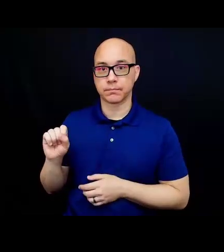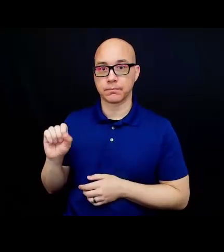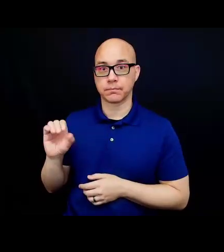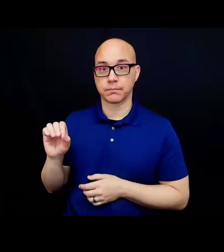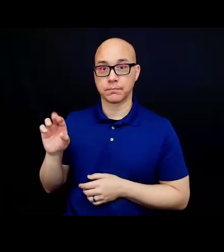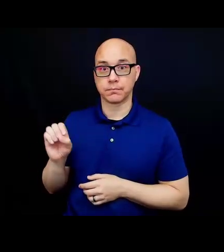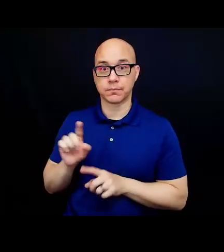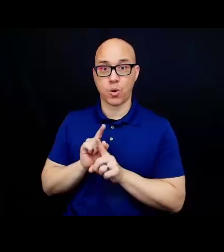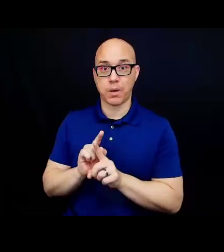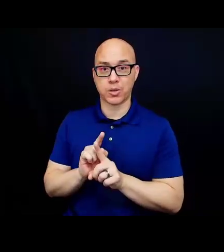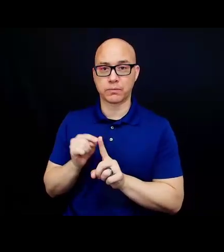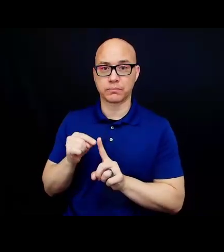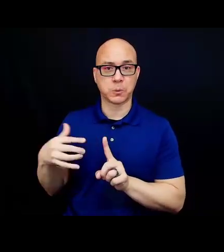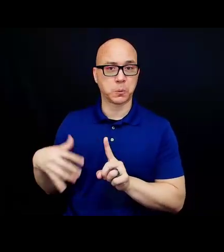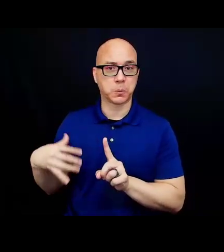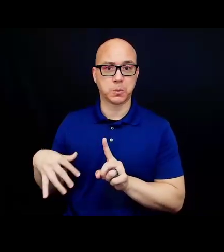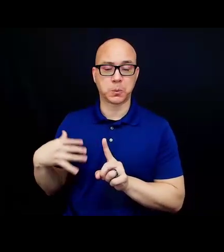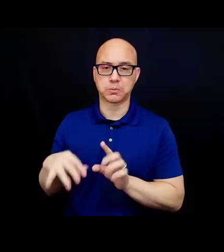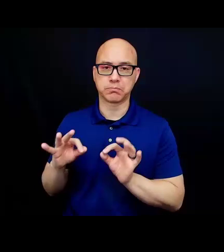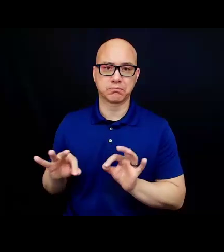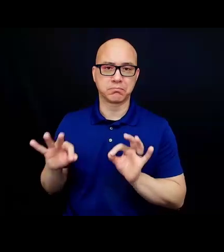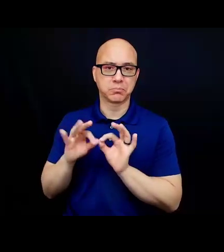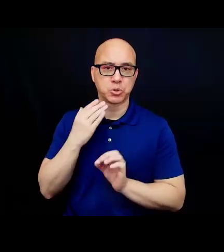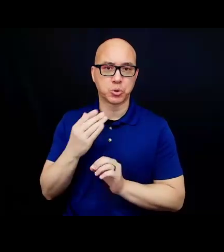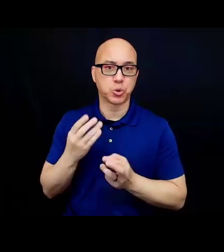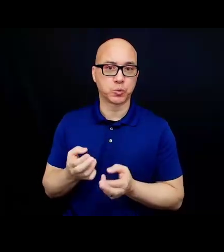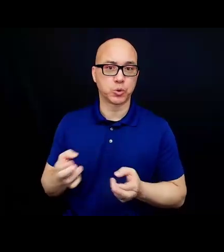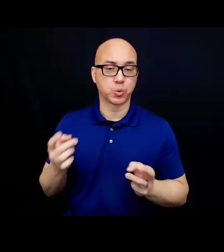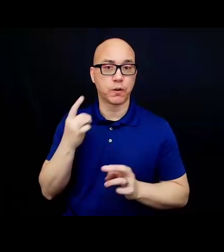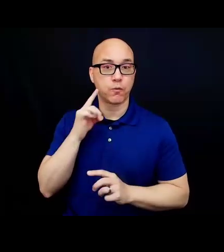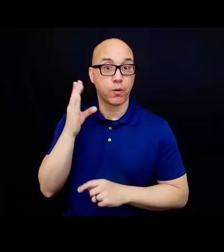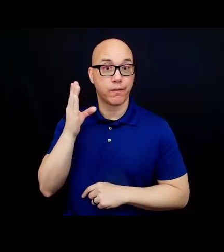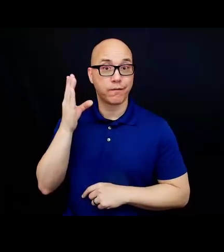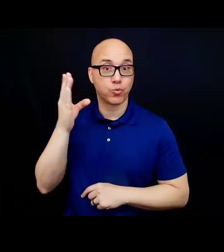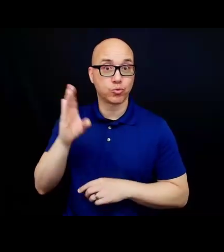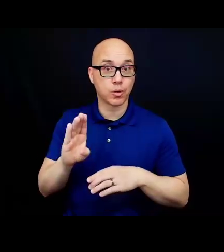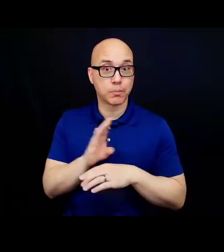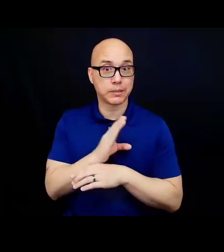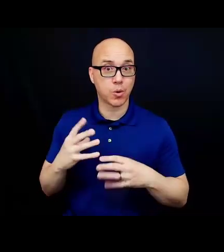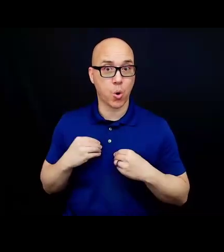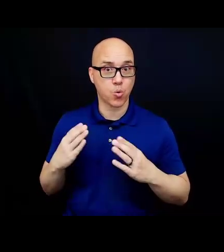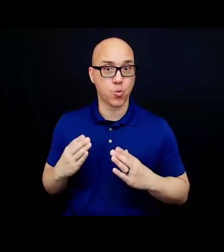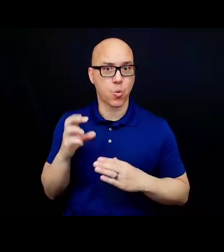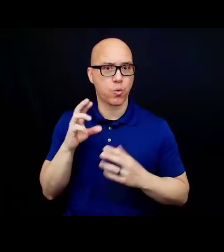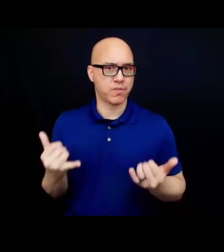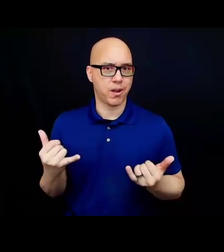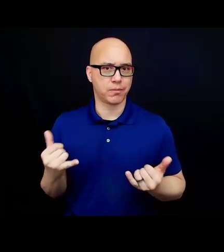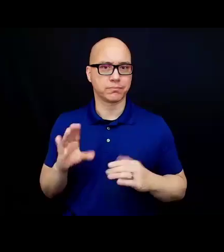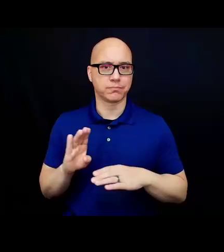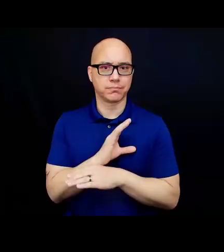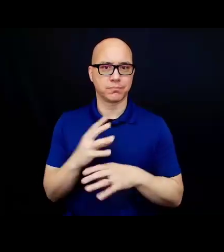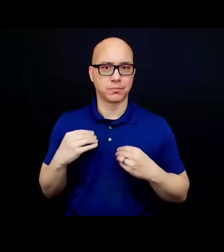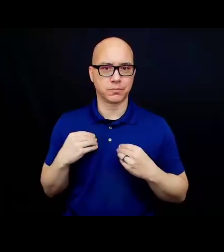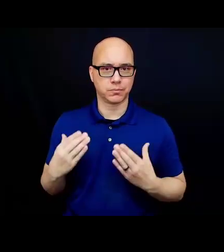valuable resources for any current or aspiring entrepreneurs. SCORE mentors are experienced